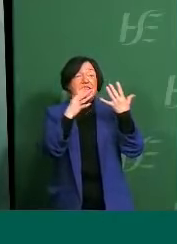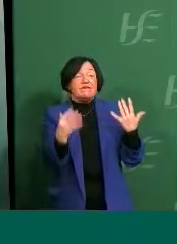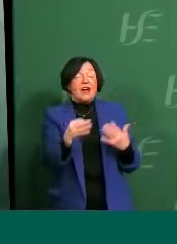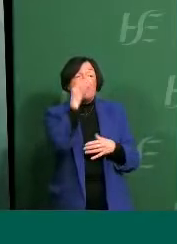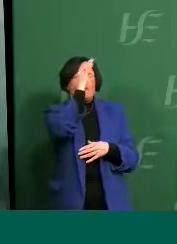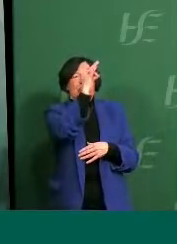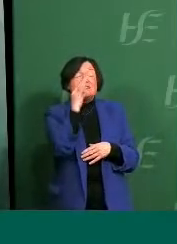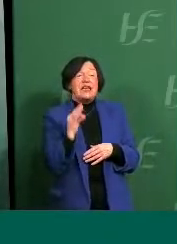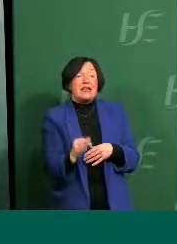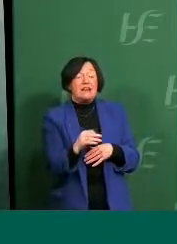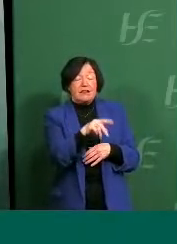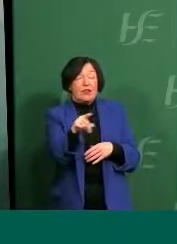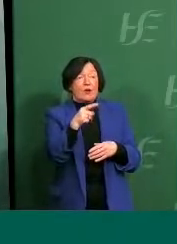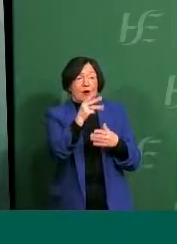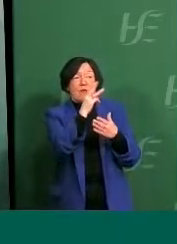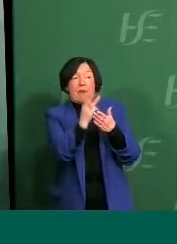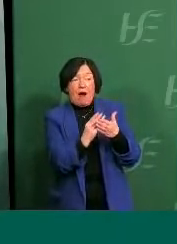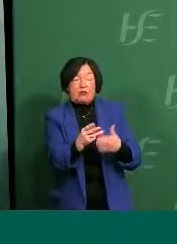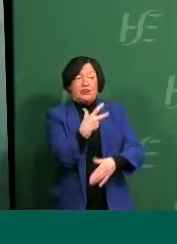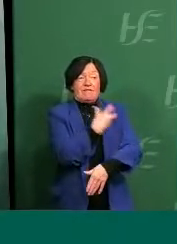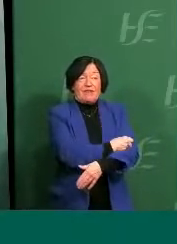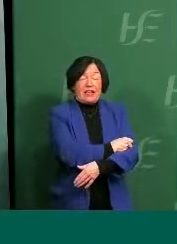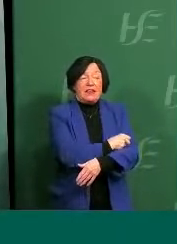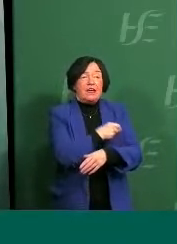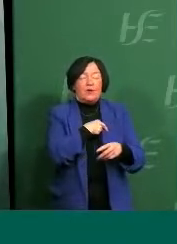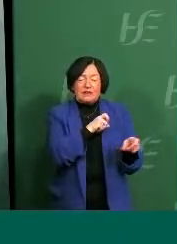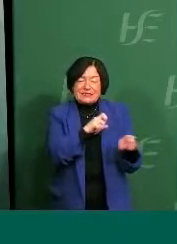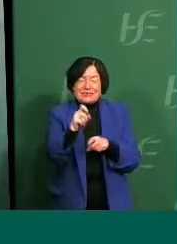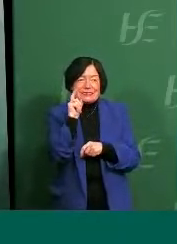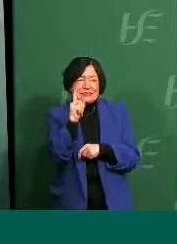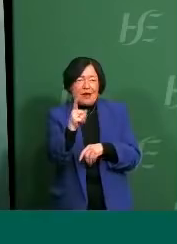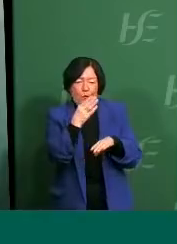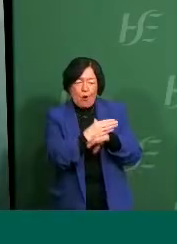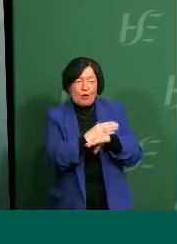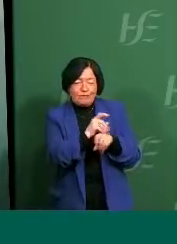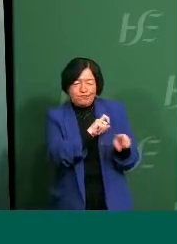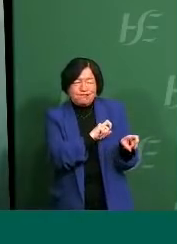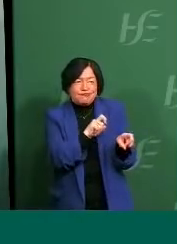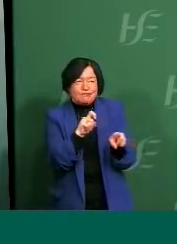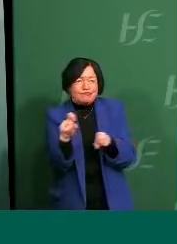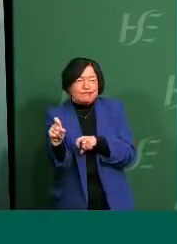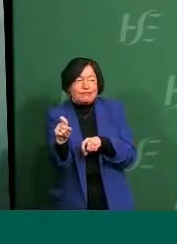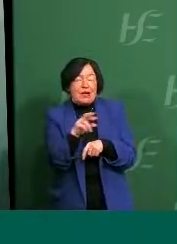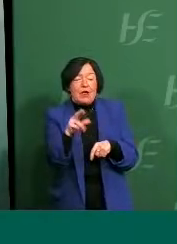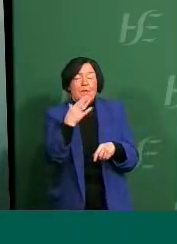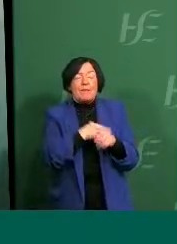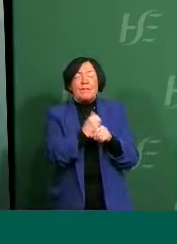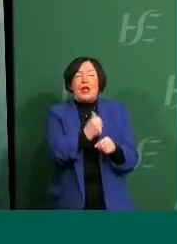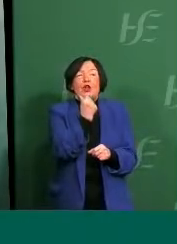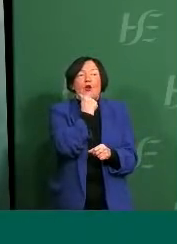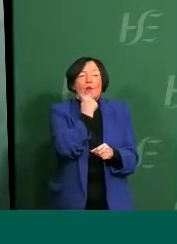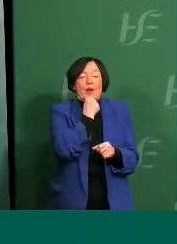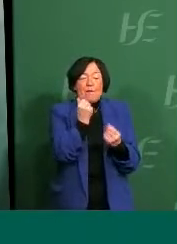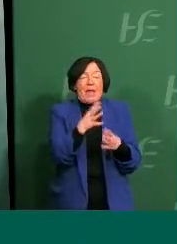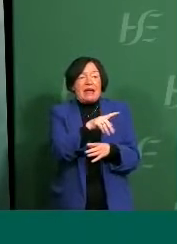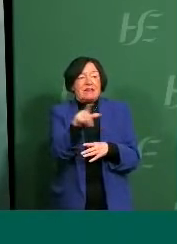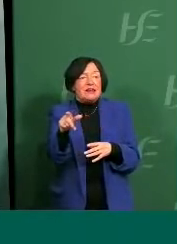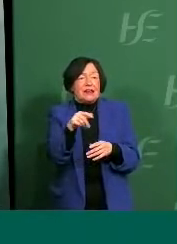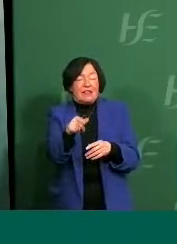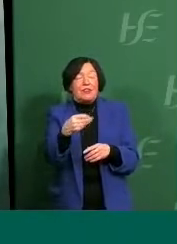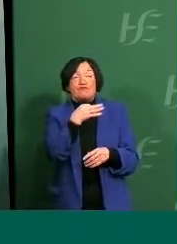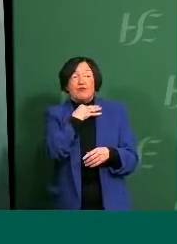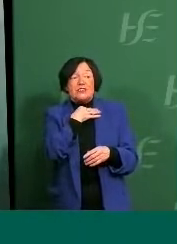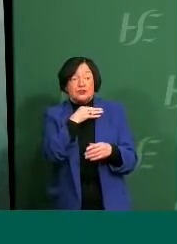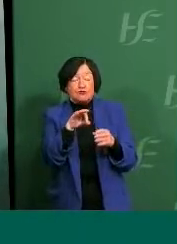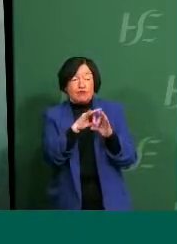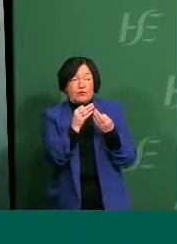95% in terms of those that are partially vaccinated. So we continue to see work there. And again, it isn't really about the numbers. Many of these are in at-risk